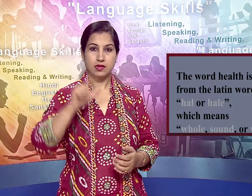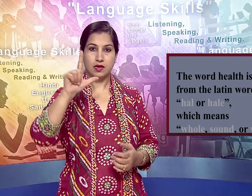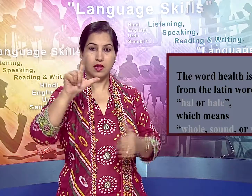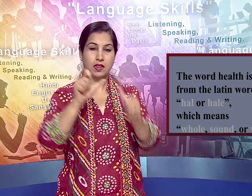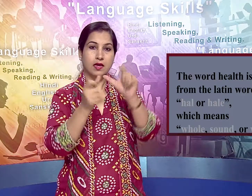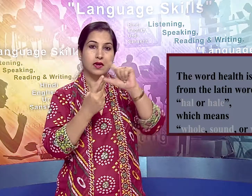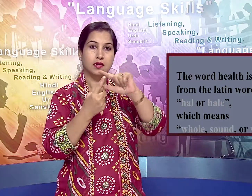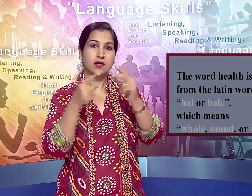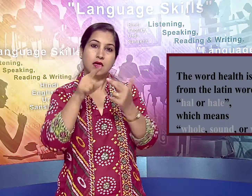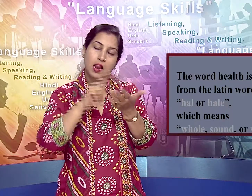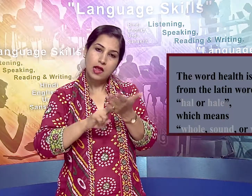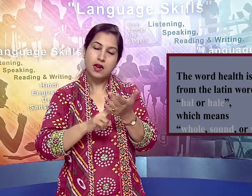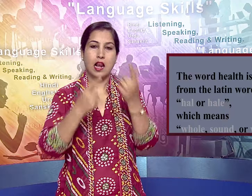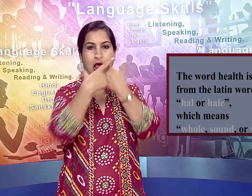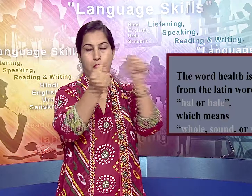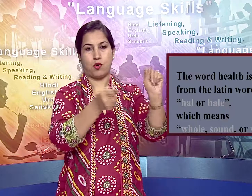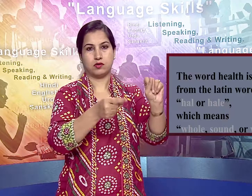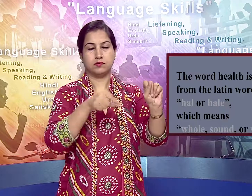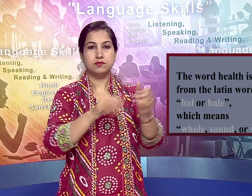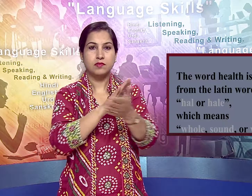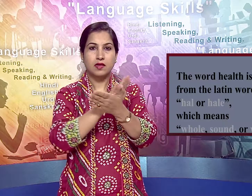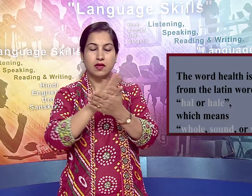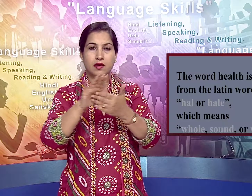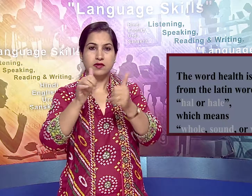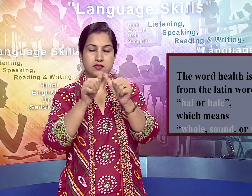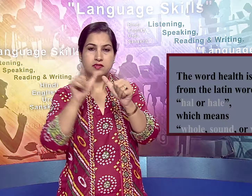hel or hail,